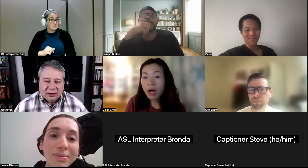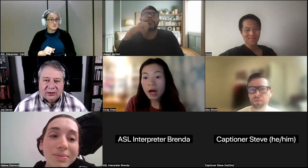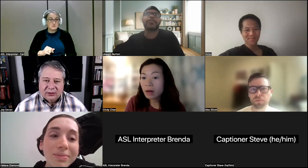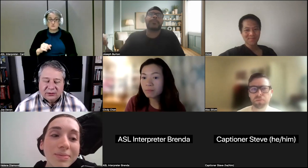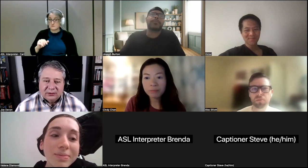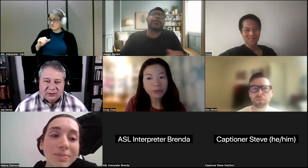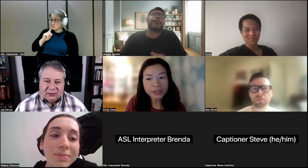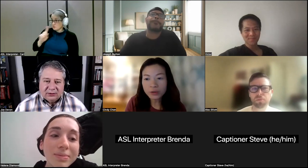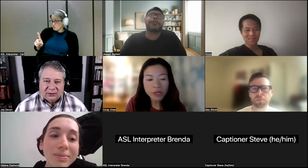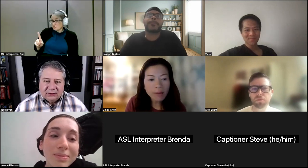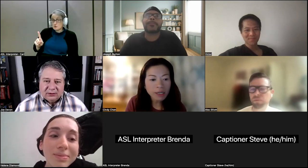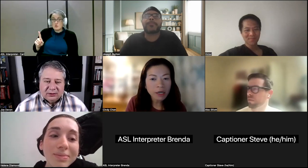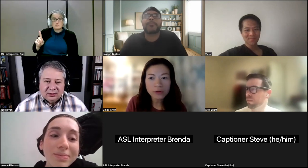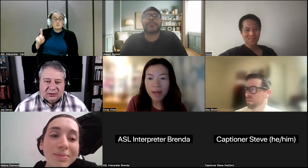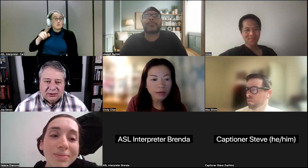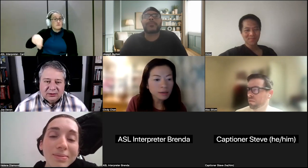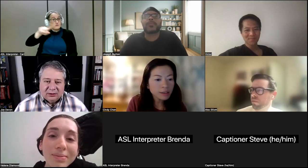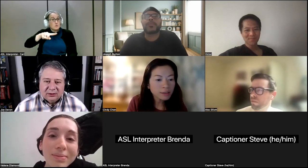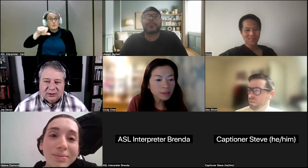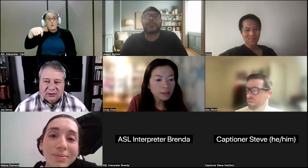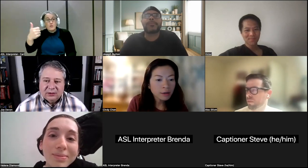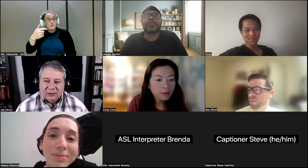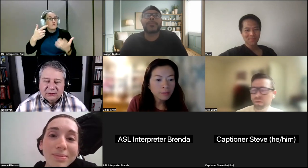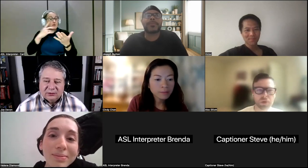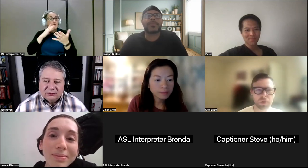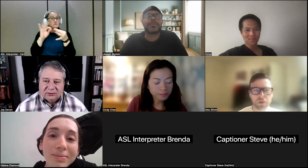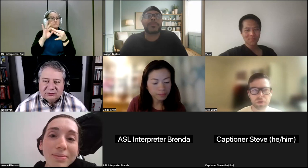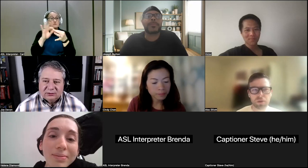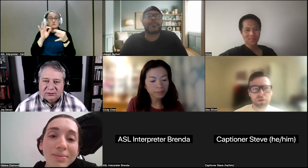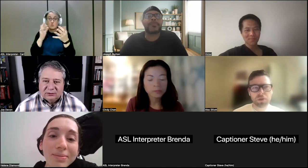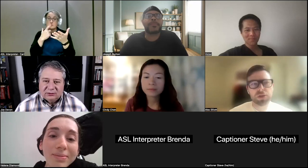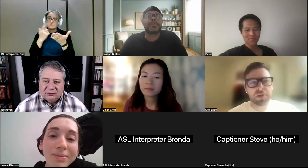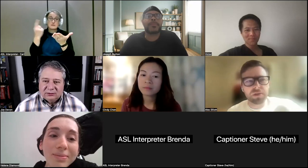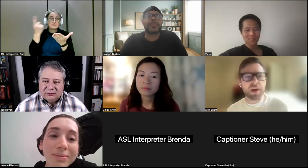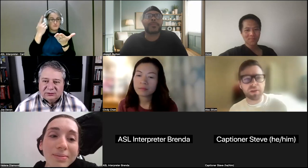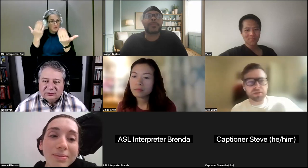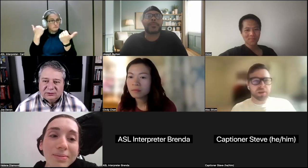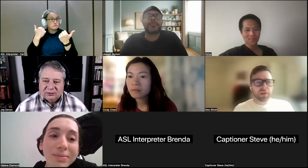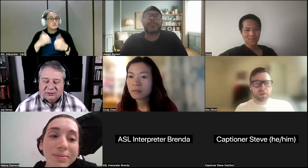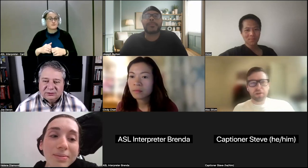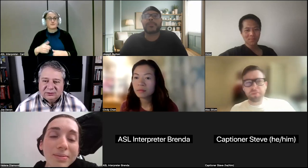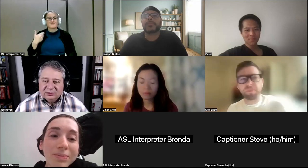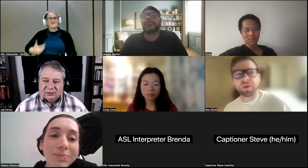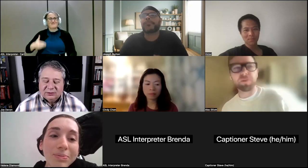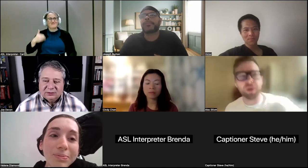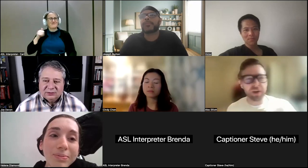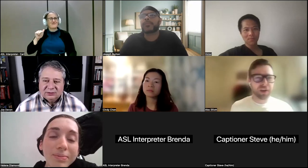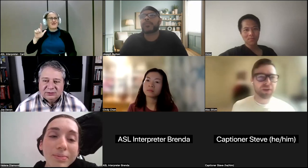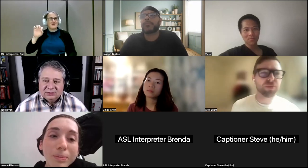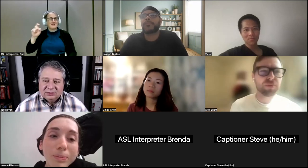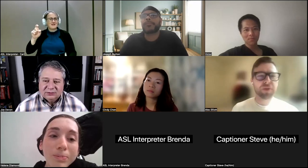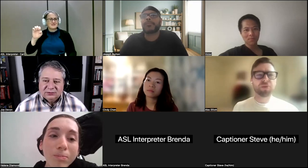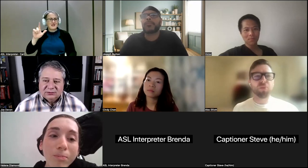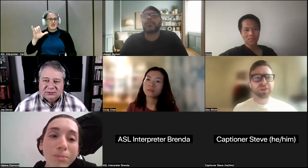Sure. Please do chime in, other panelists. This is Alex Elliott. I'm